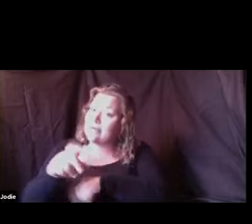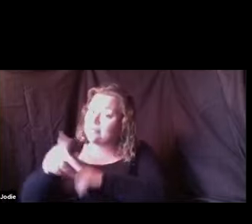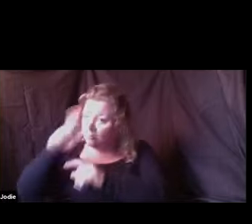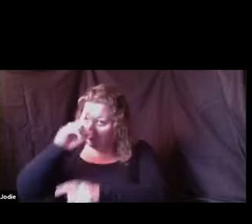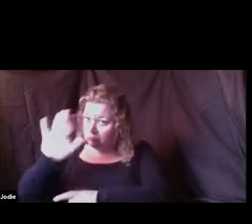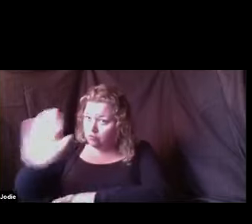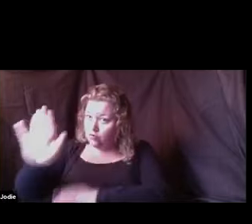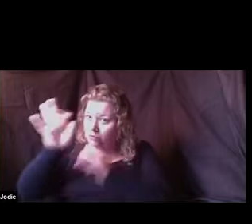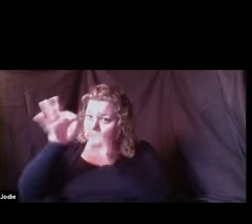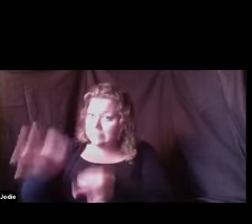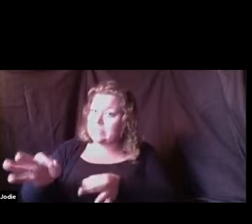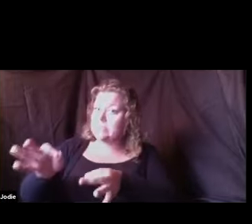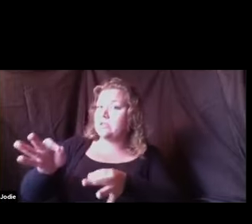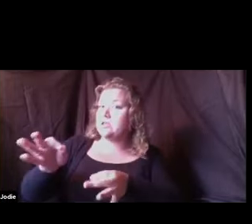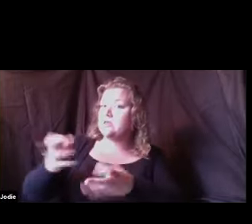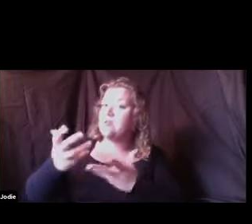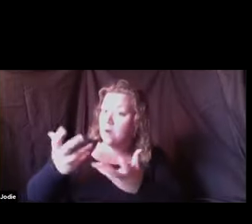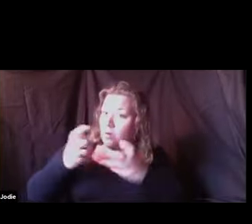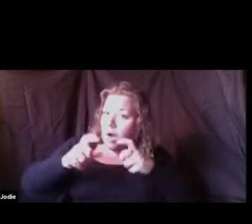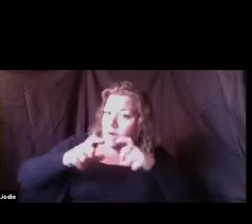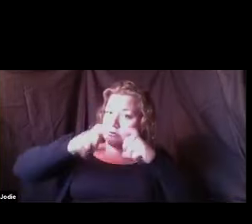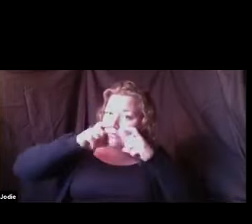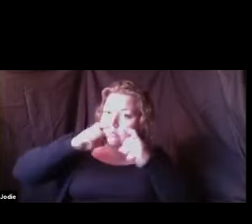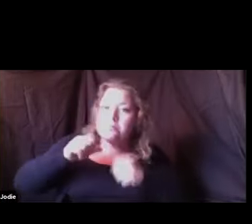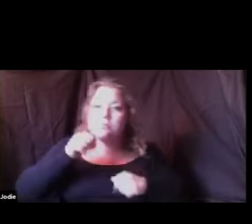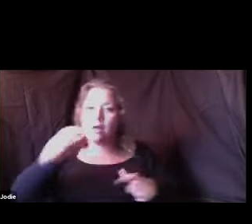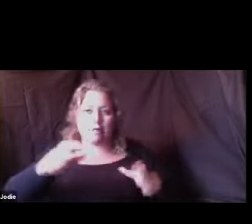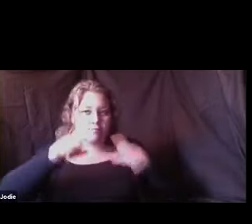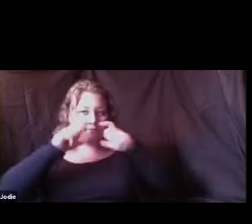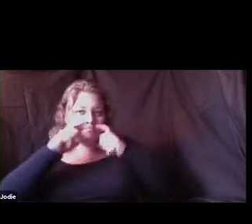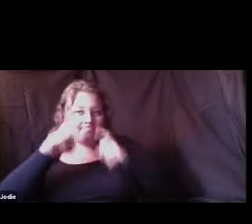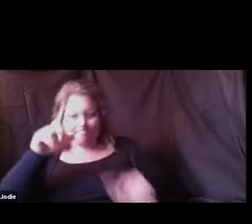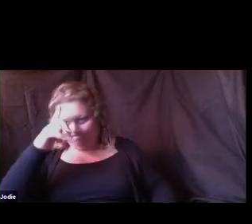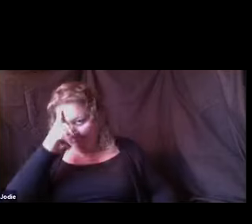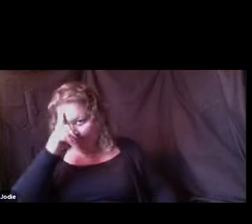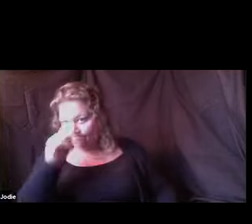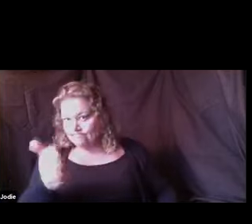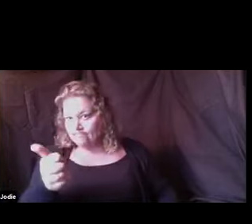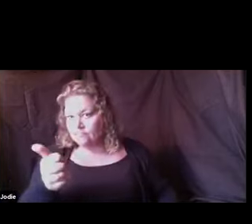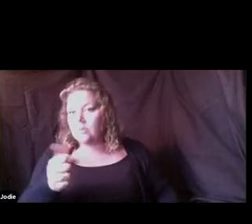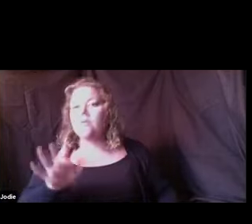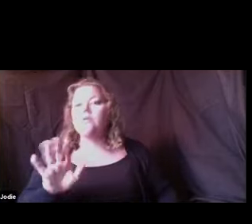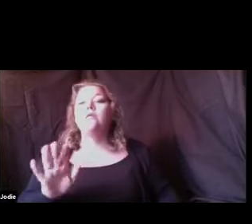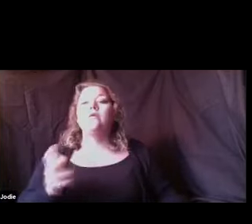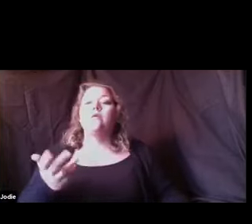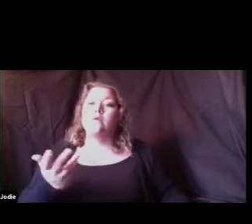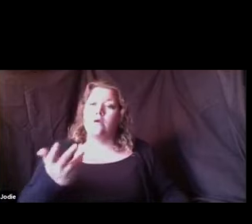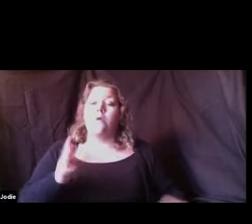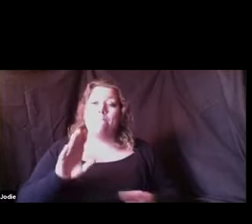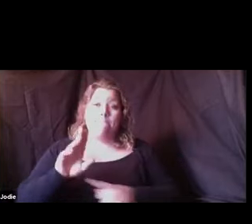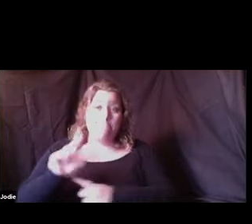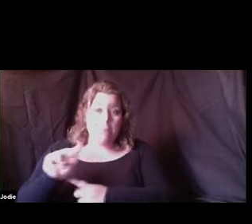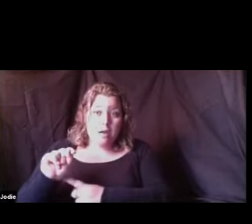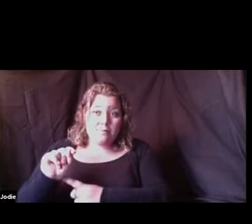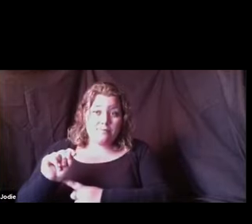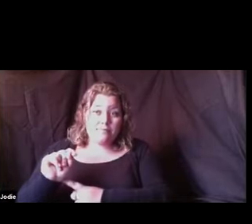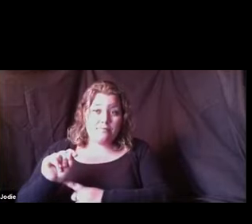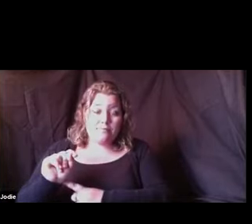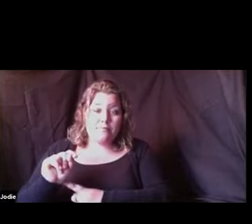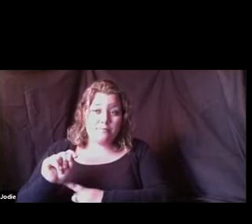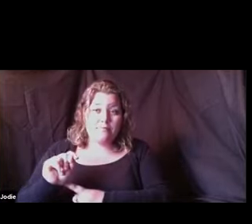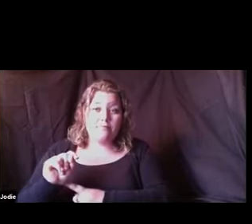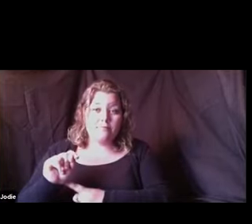can choose whether or not to wear fabric face coverings, but with the understanding that there are individuals who